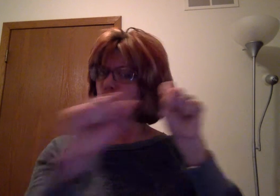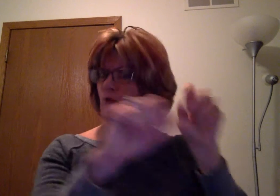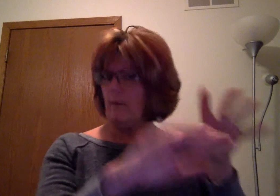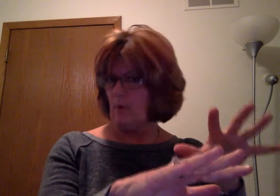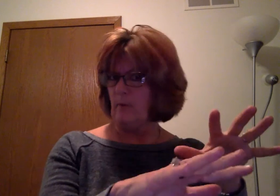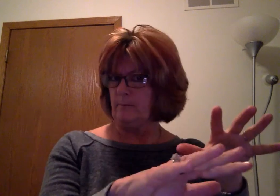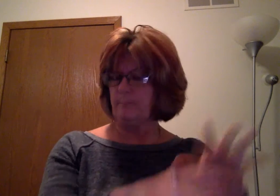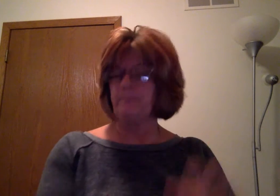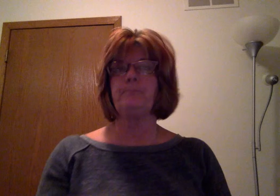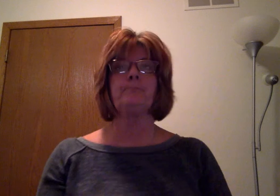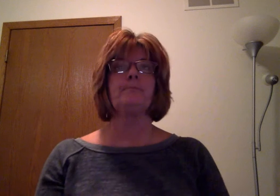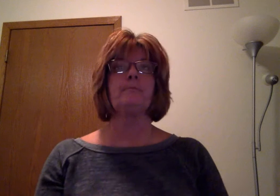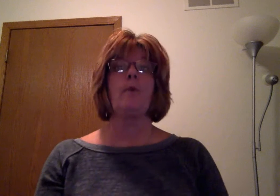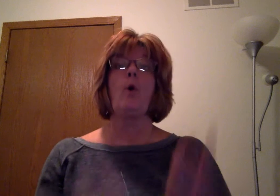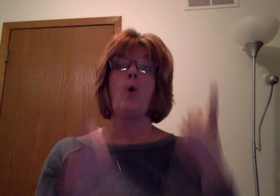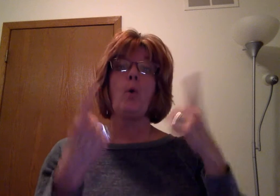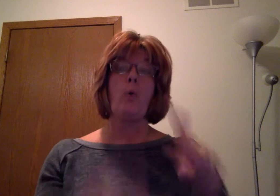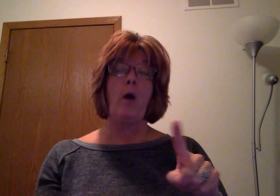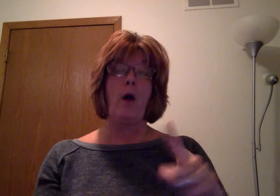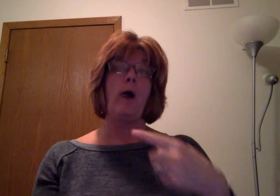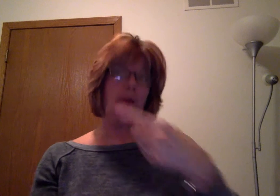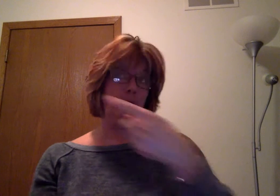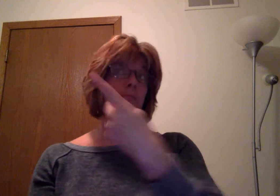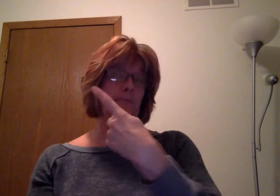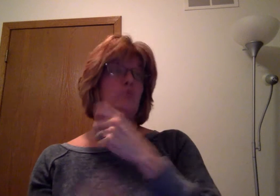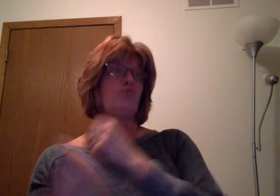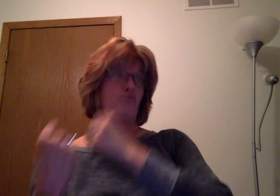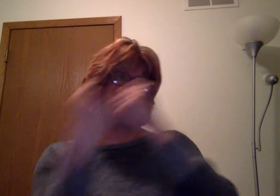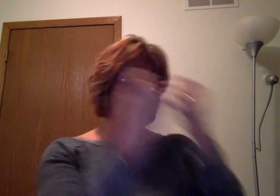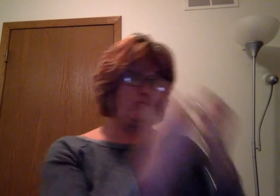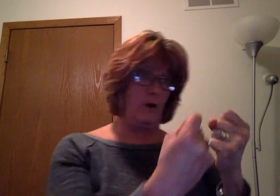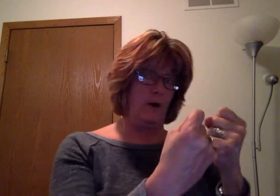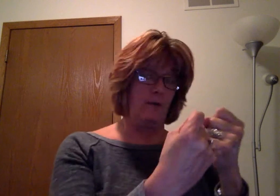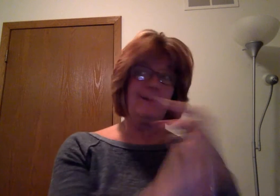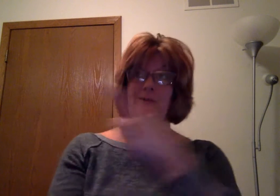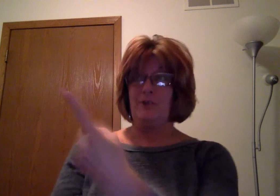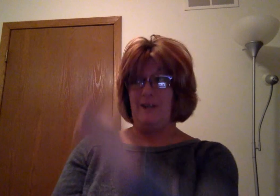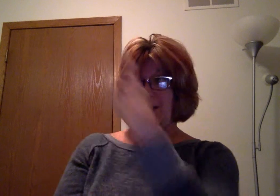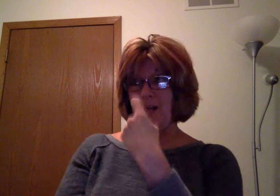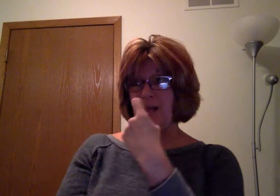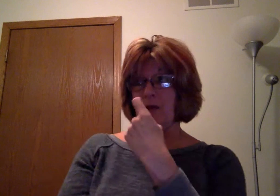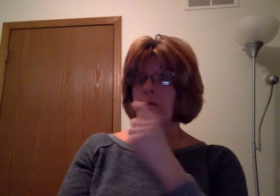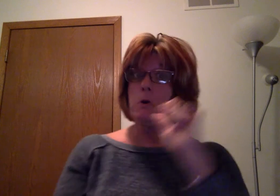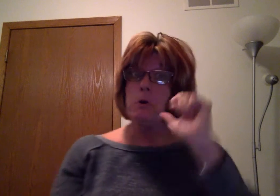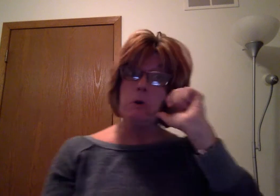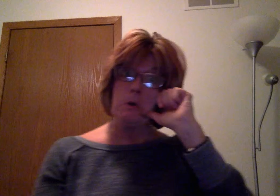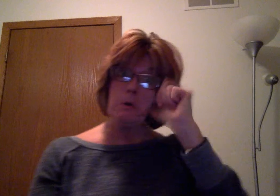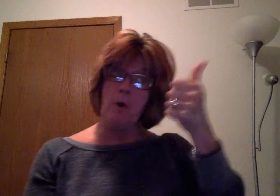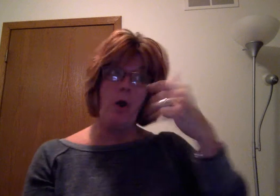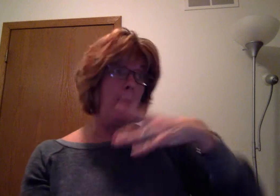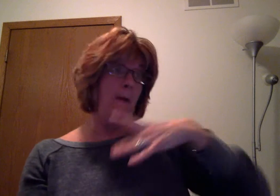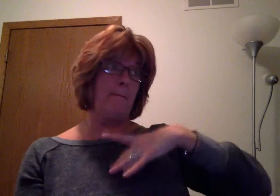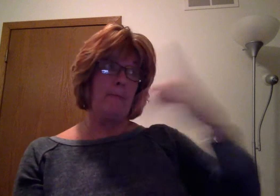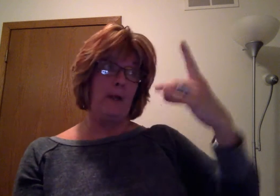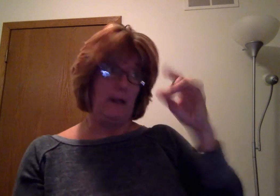was driving. My daughter asked me if I could pick her up tomorrow. I said, okay, fine. Remember,